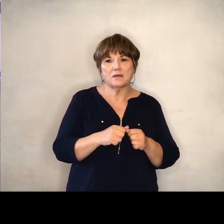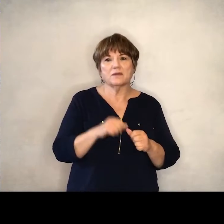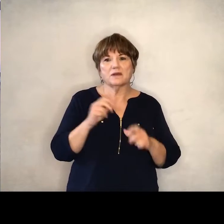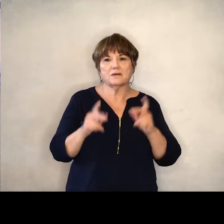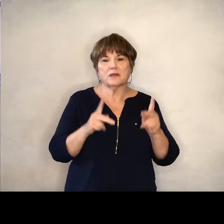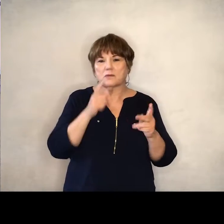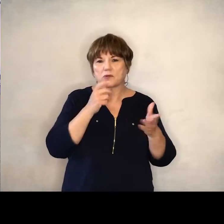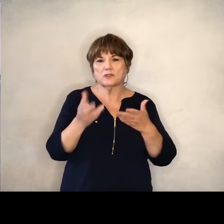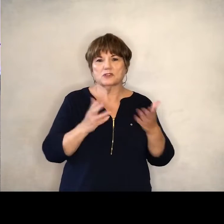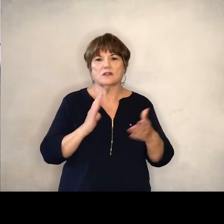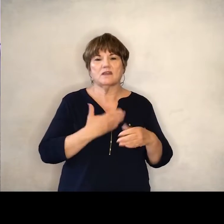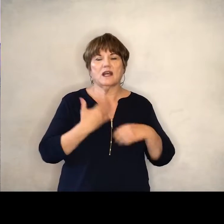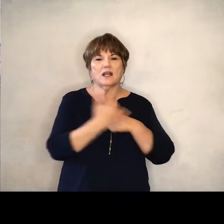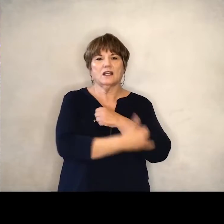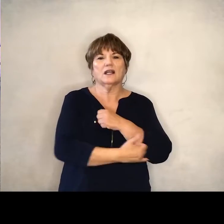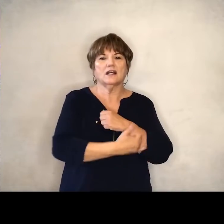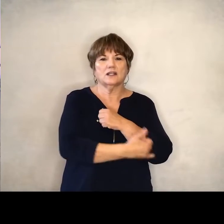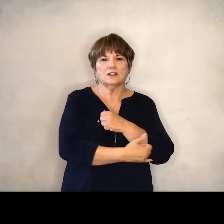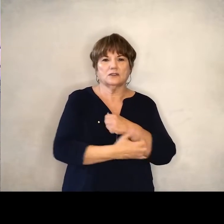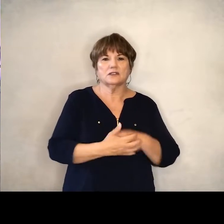country,